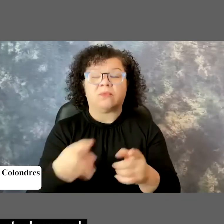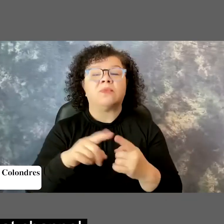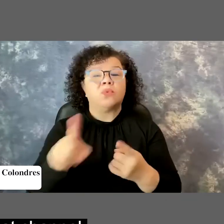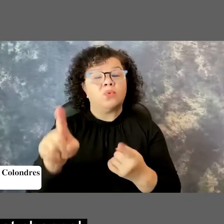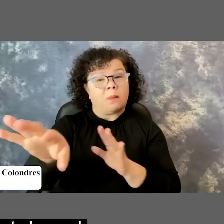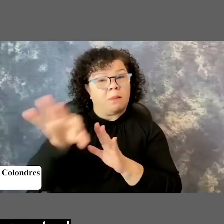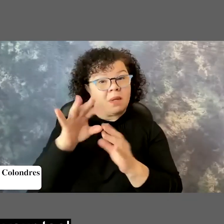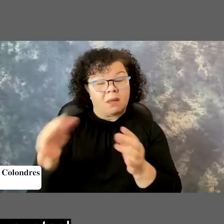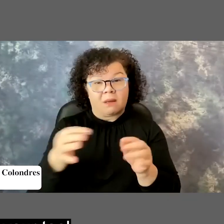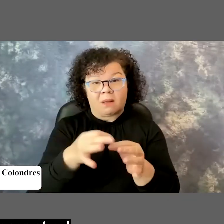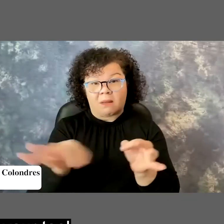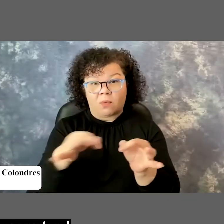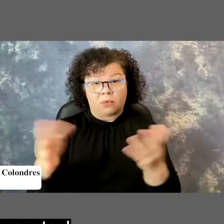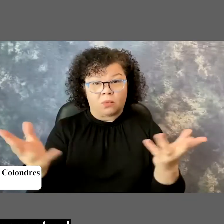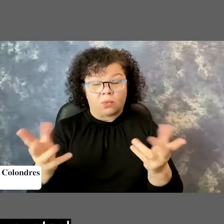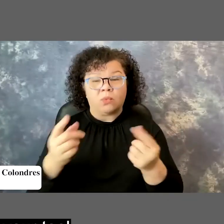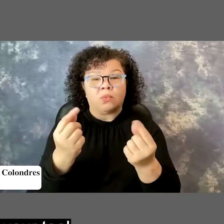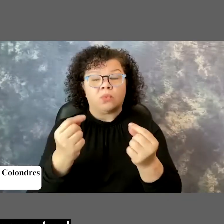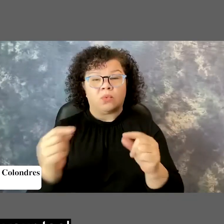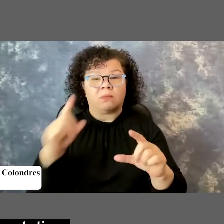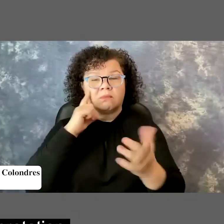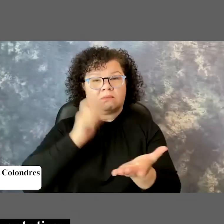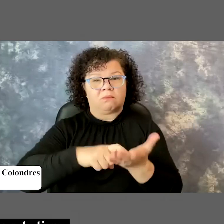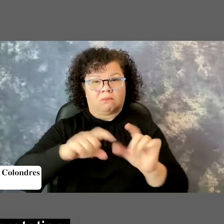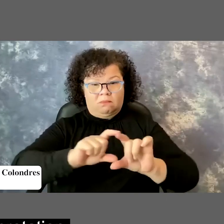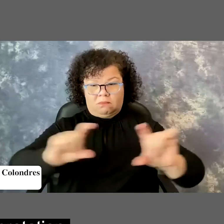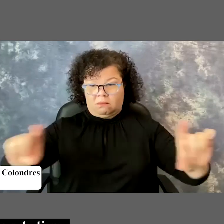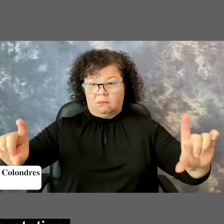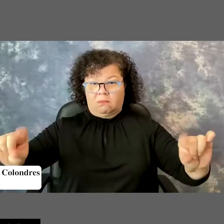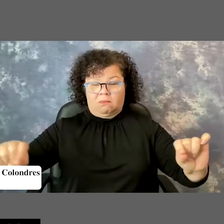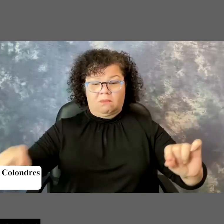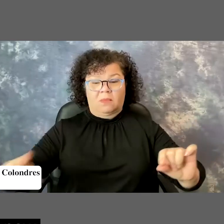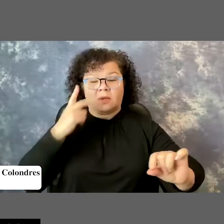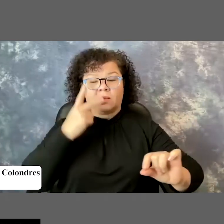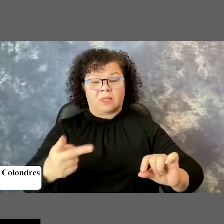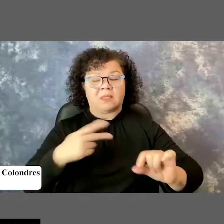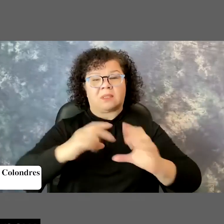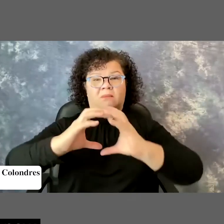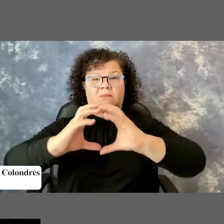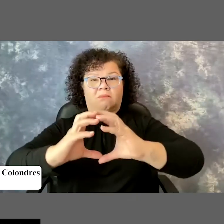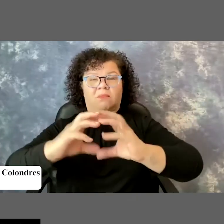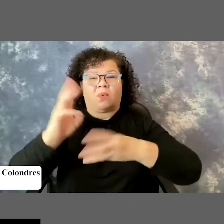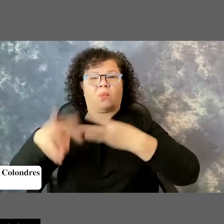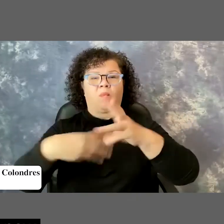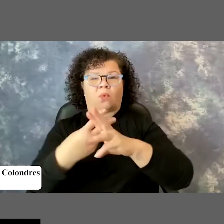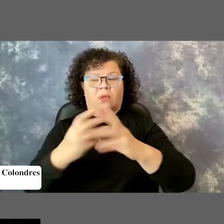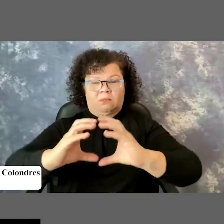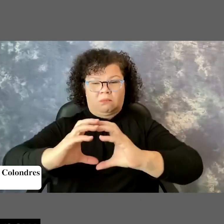that channel, click the button on your toolbar that says Interpretation. Please do that